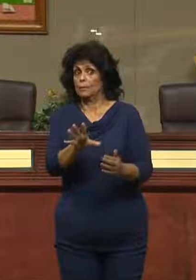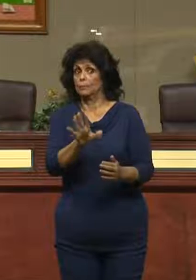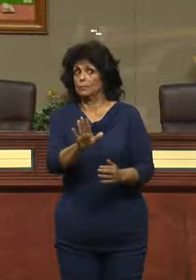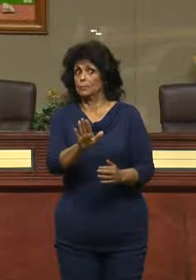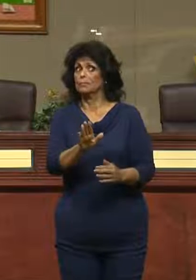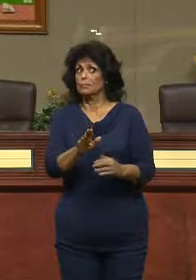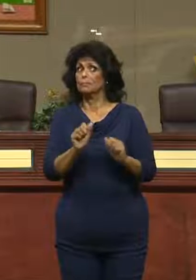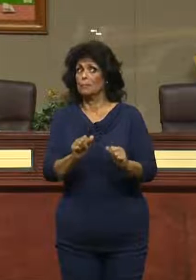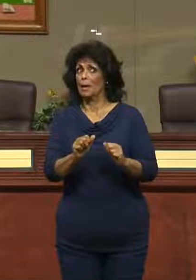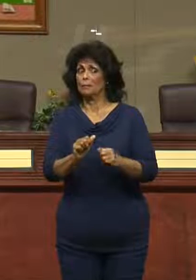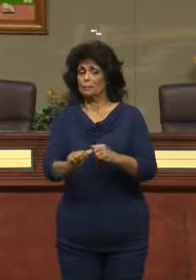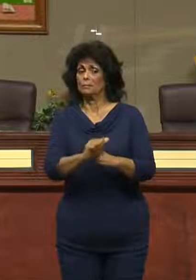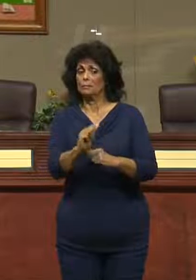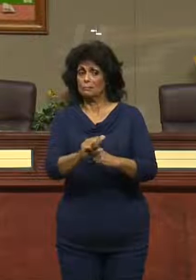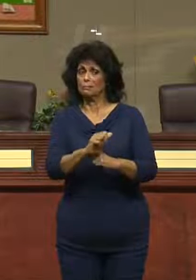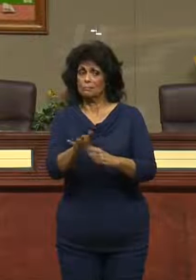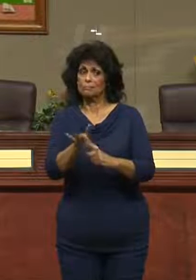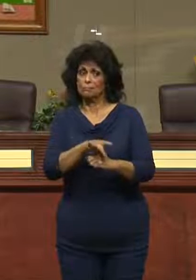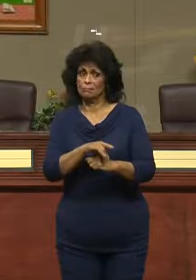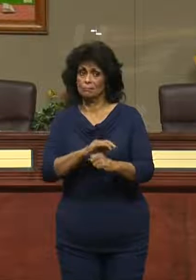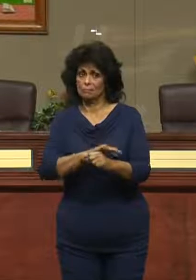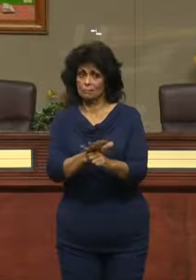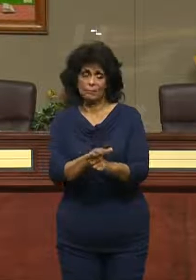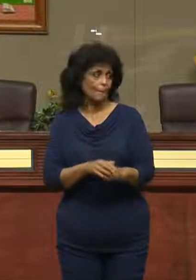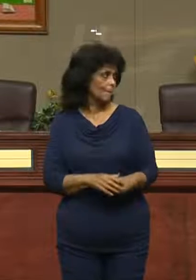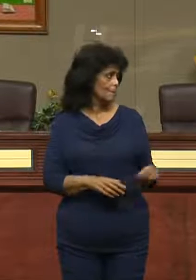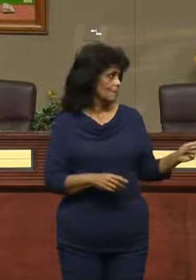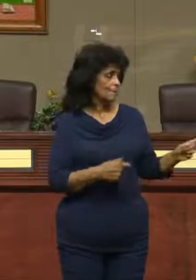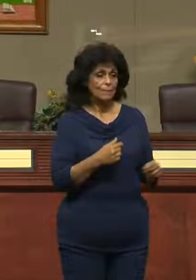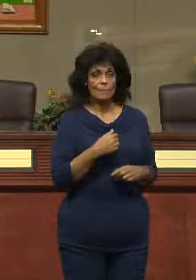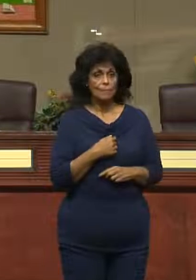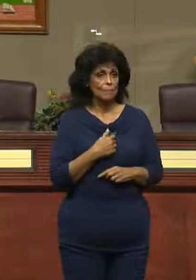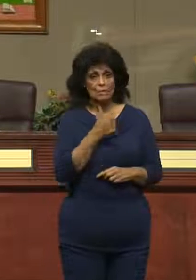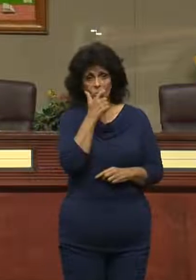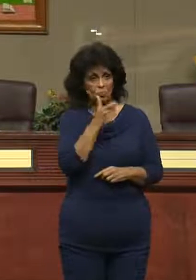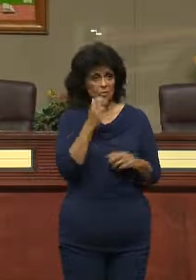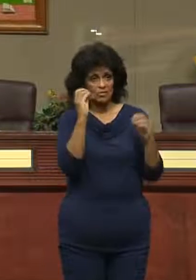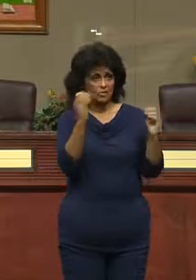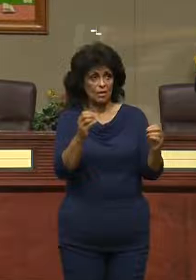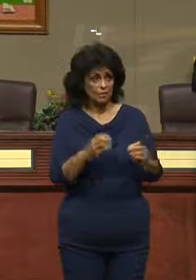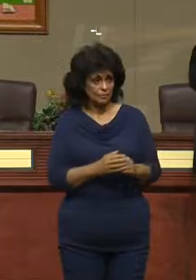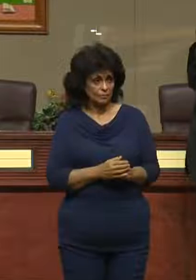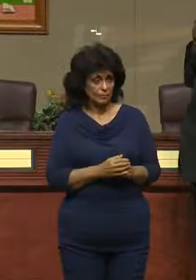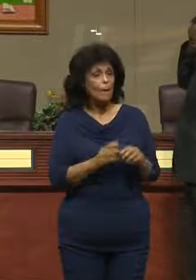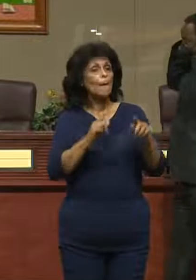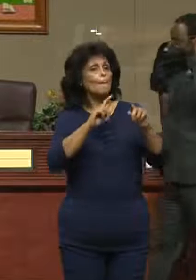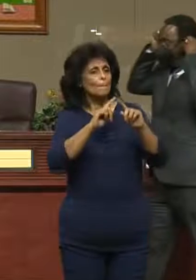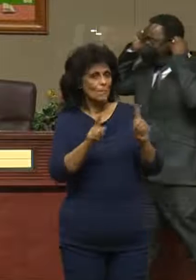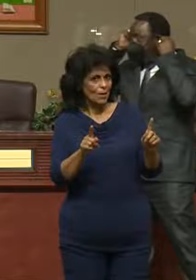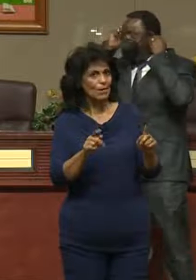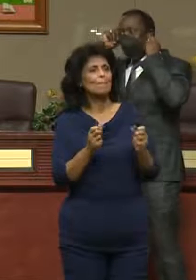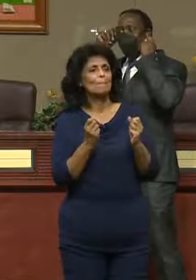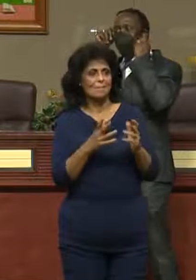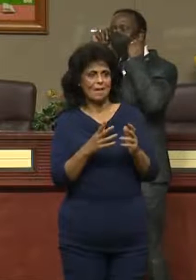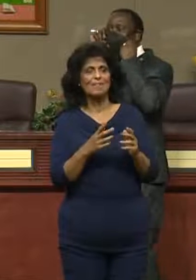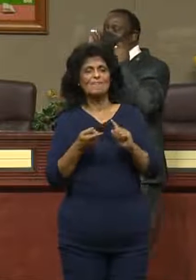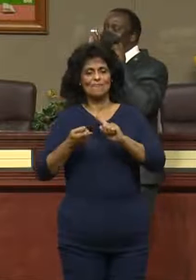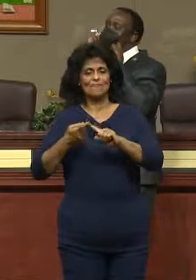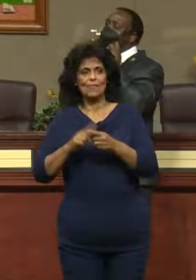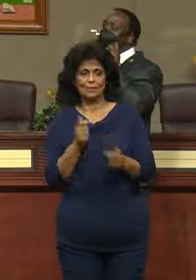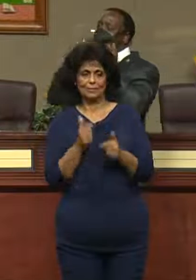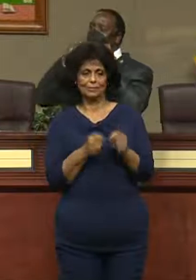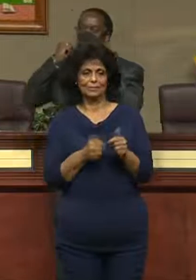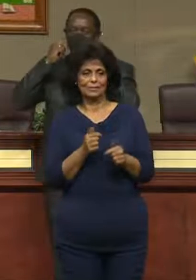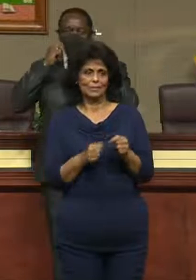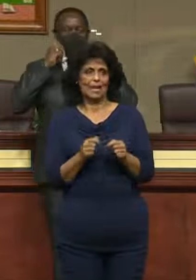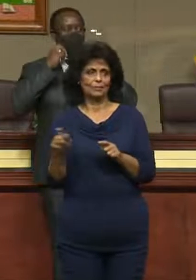I didn't watch any of it, and But I got a lot of texts from friends and